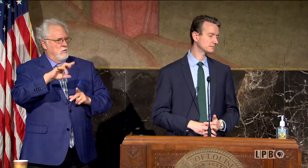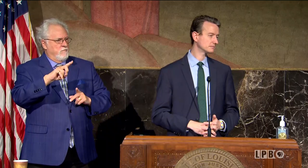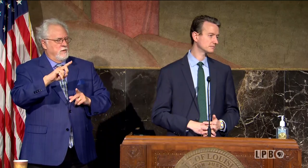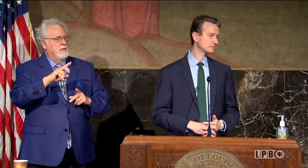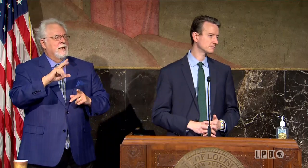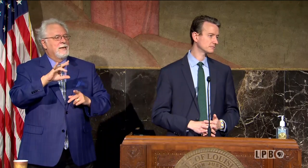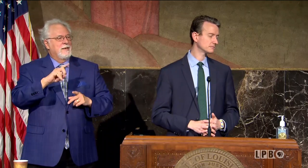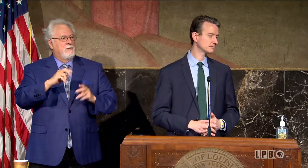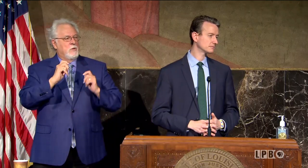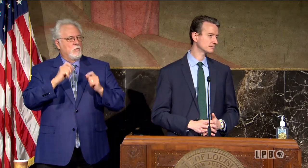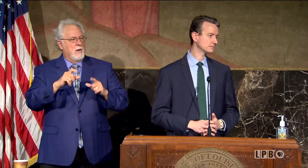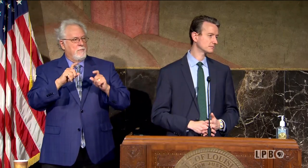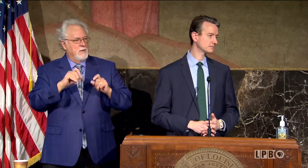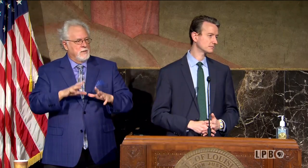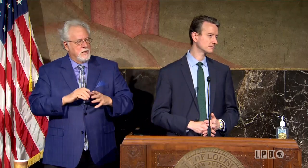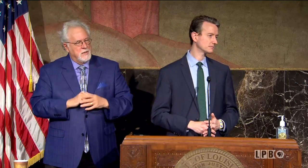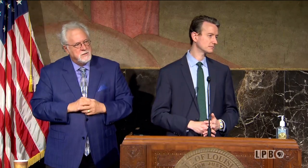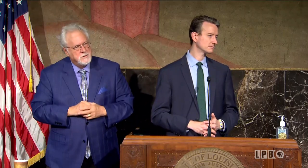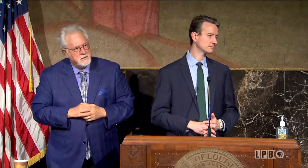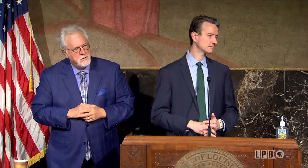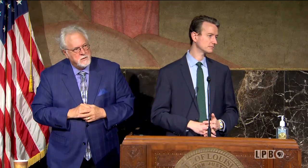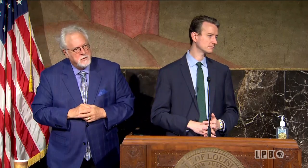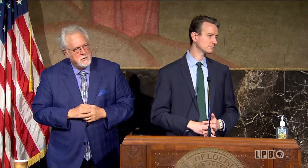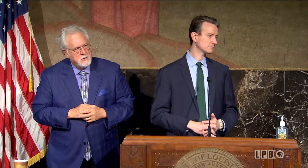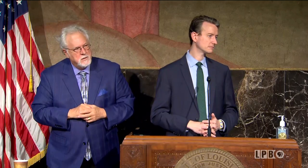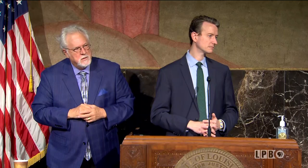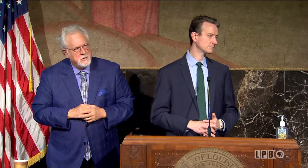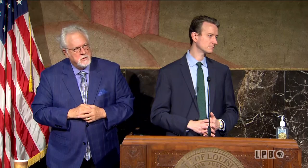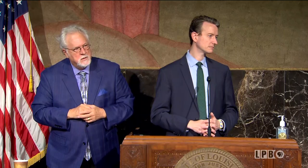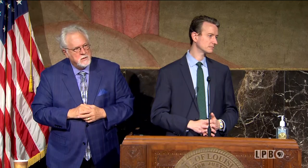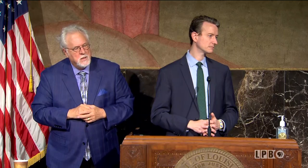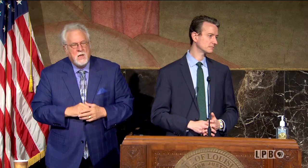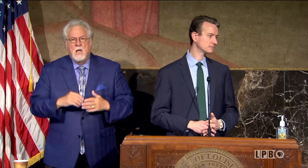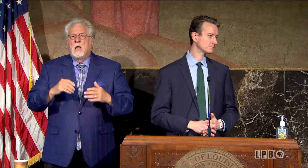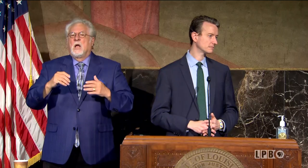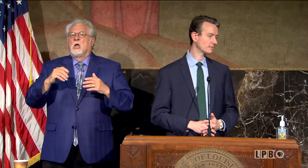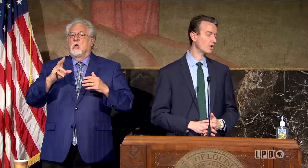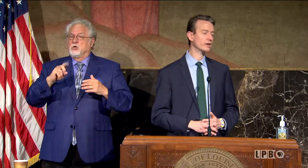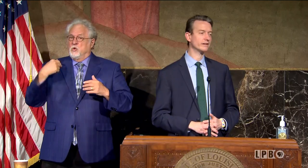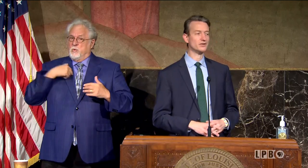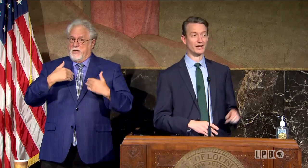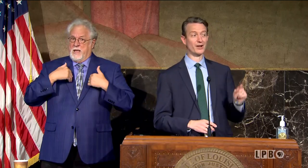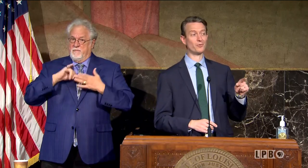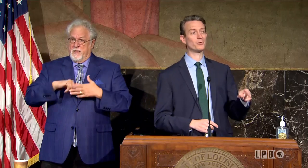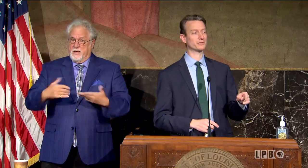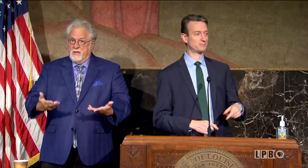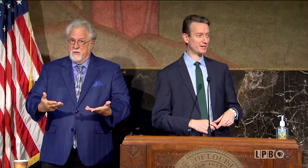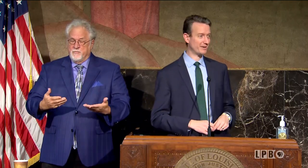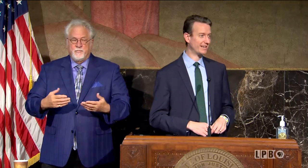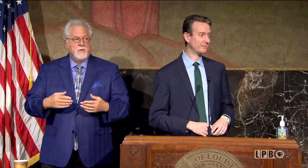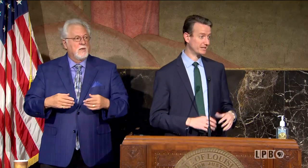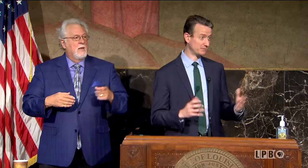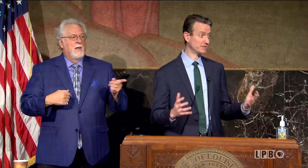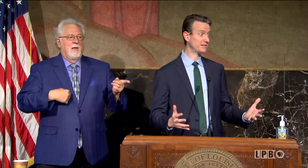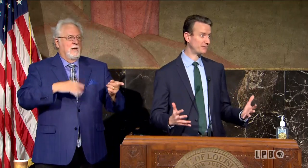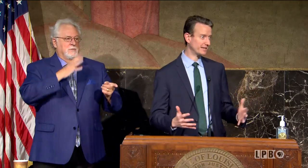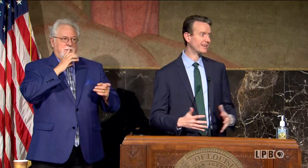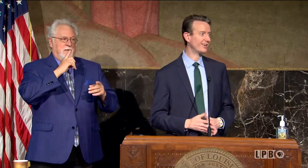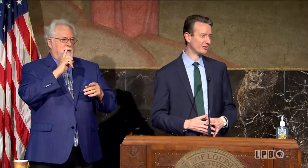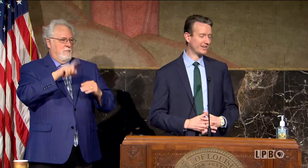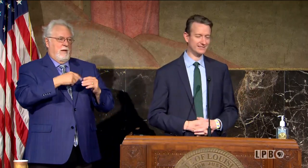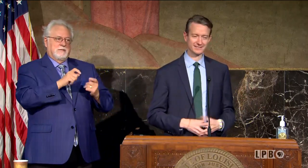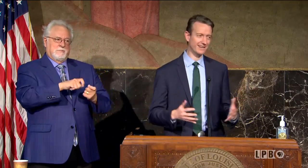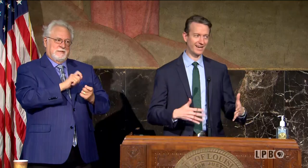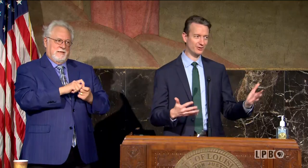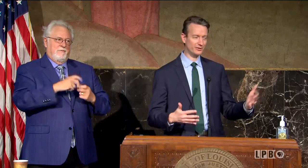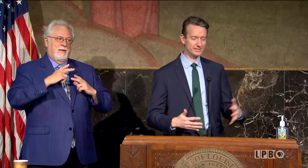test. Can you just explain the importance of the availability of rapid testing? Okay, so I won't speak about anybody's specific Yeah.